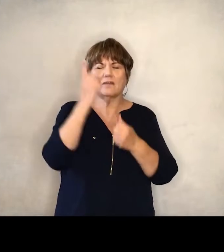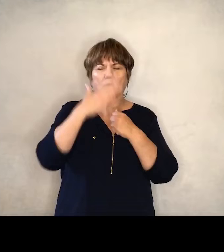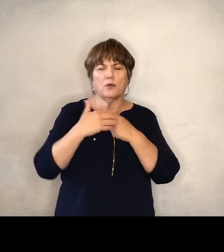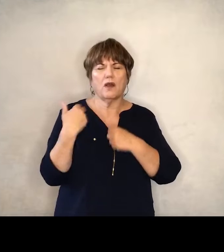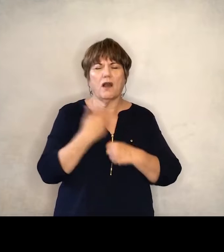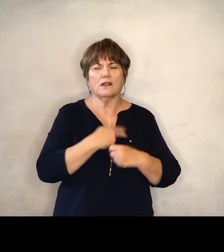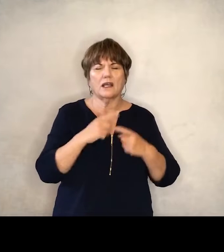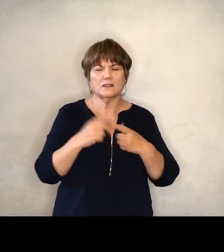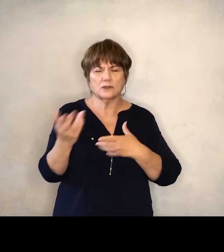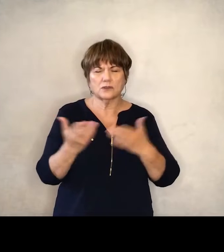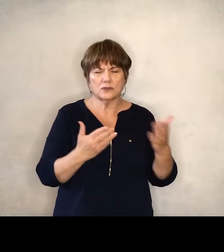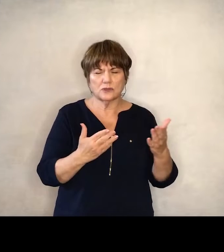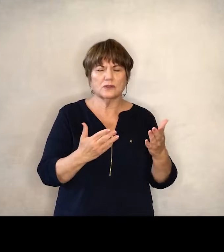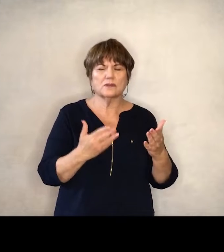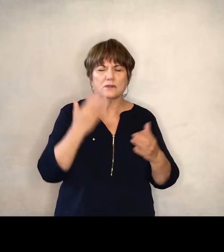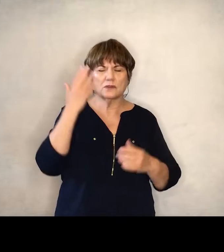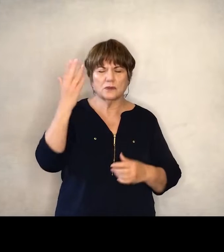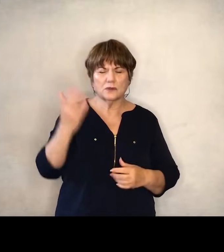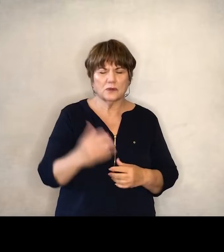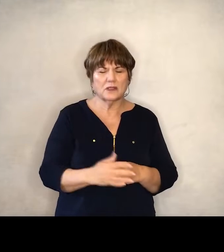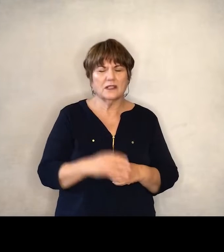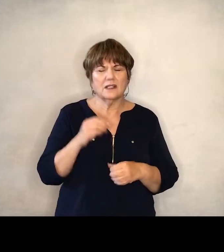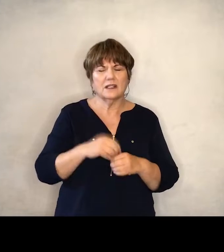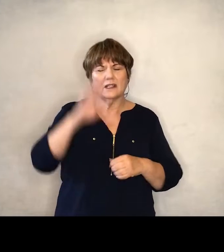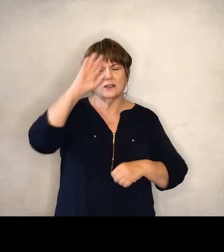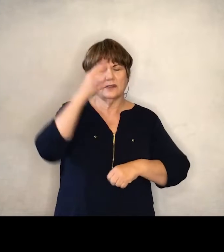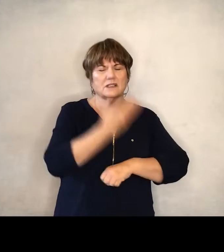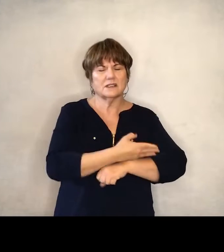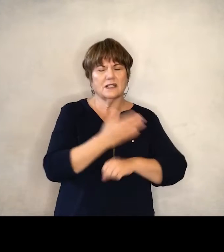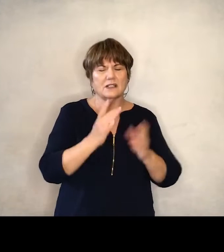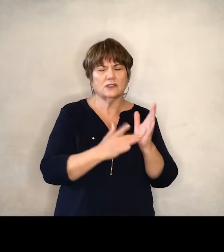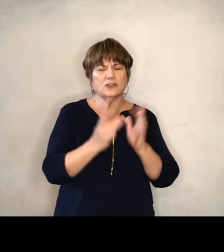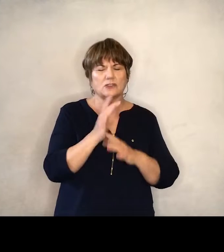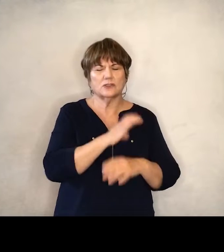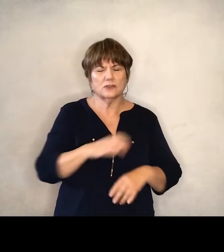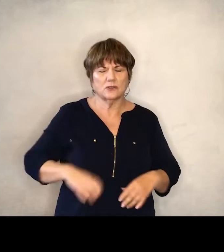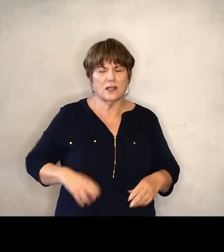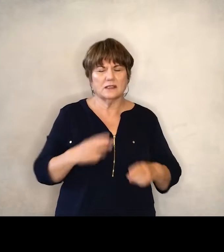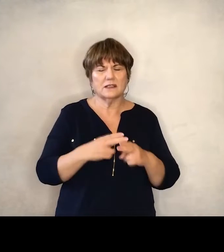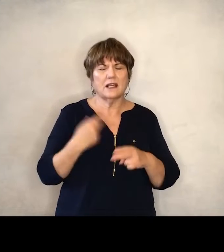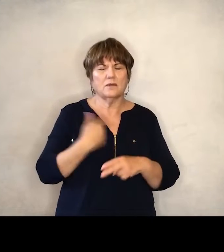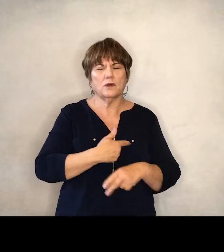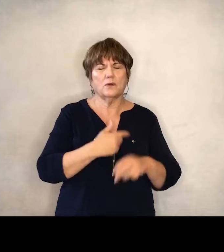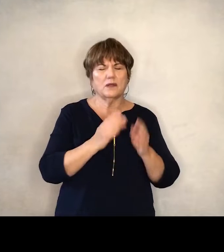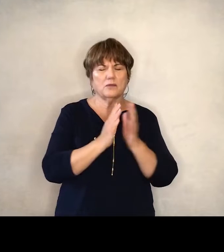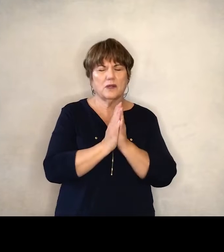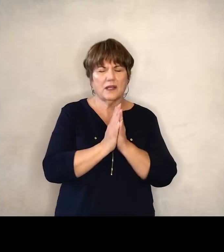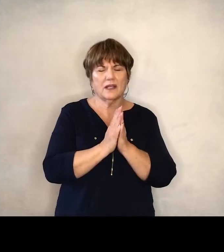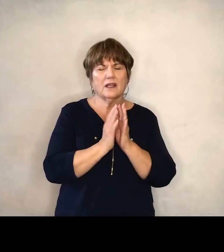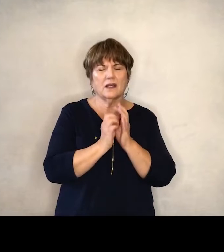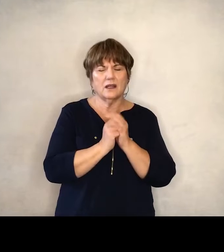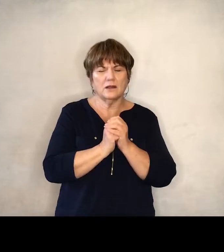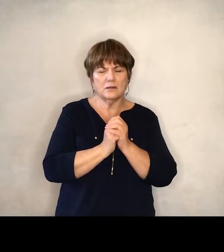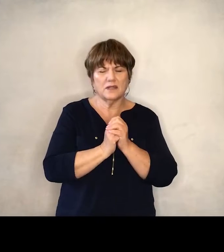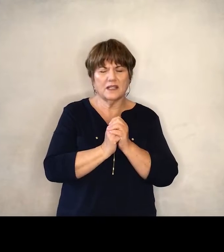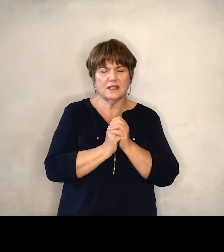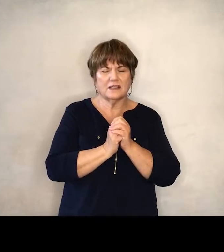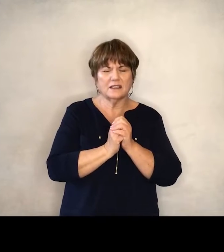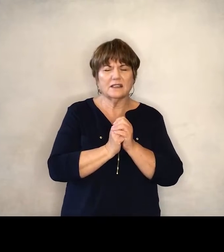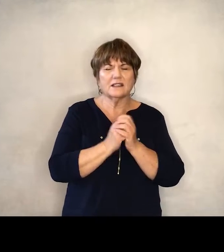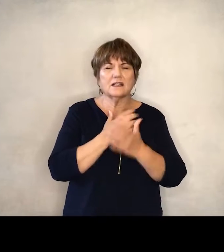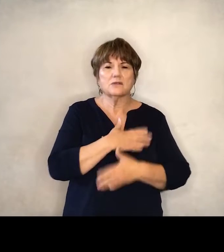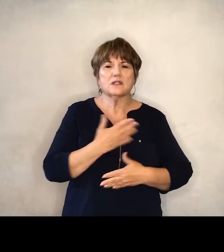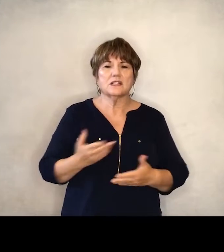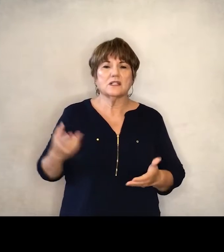And Lord, it is in your Son, Jesus Christ's name, that we pray. Amen. So please join us now